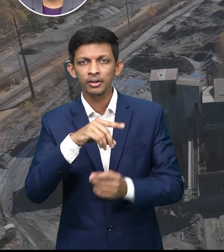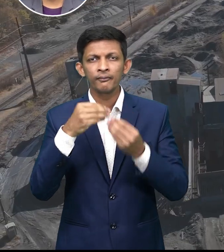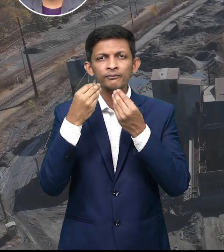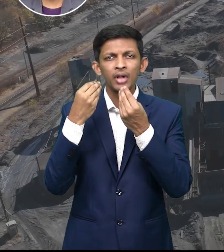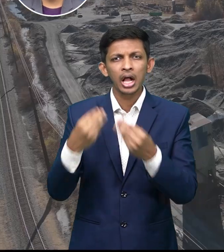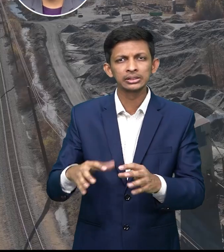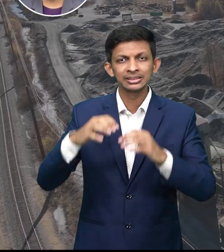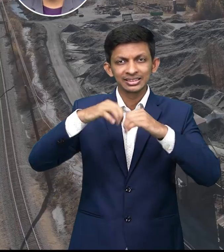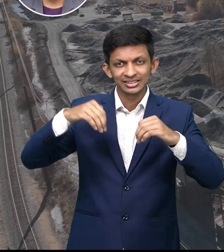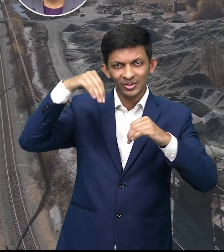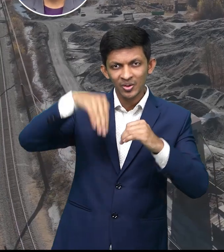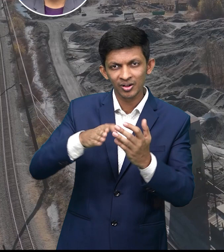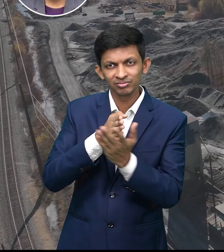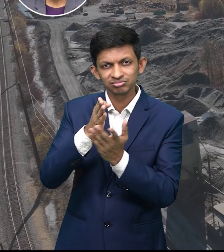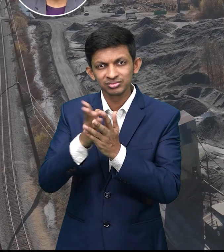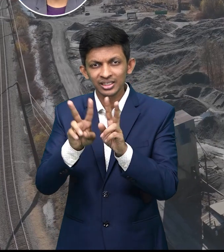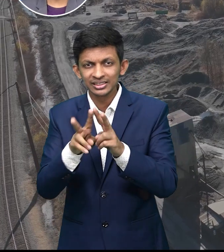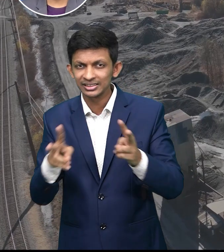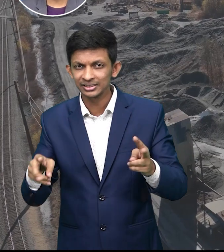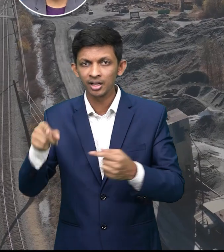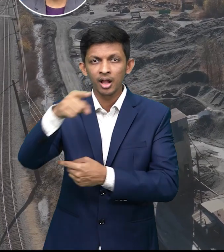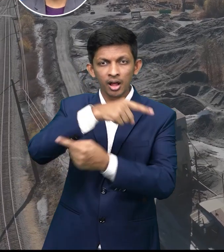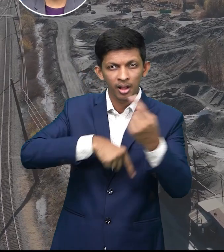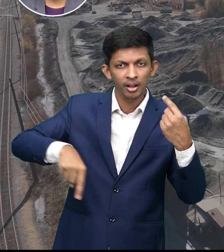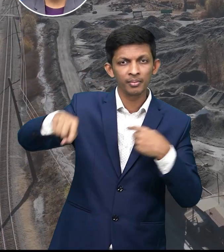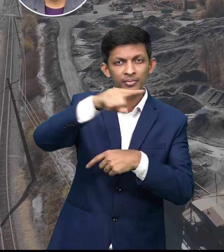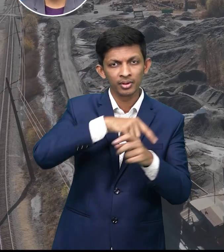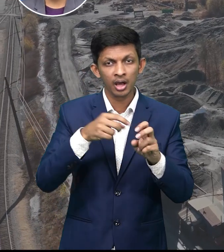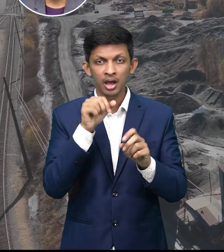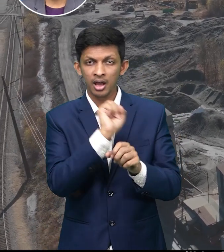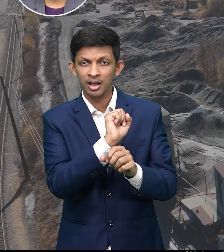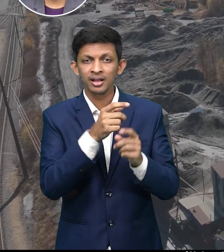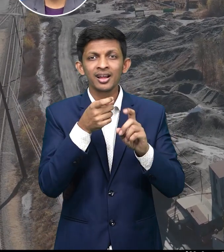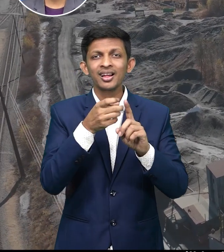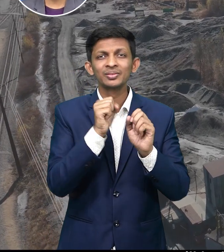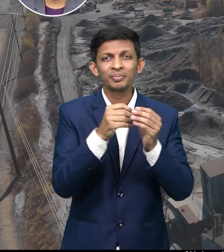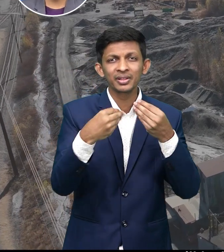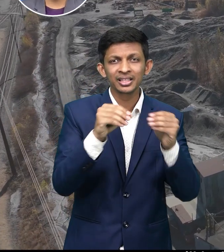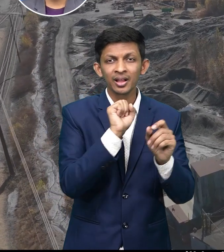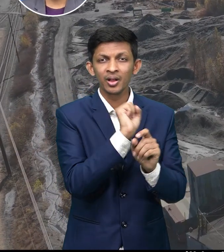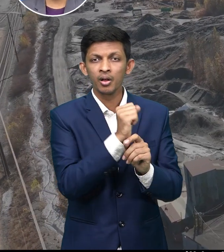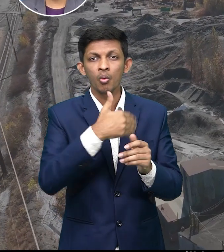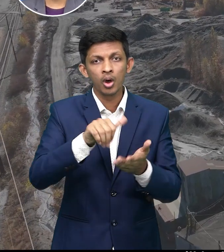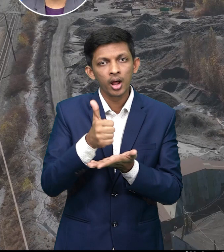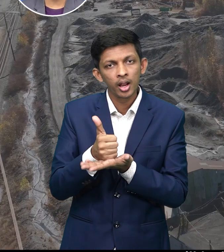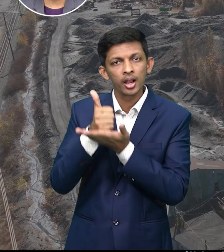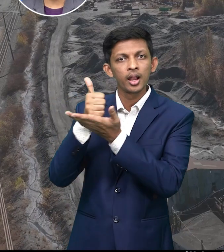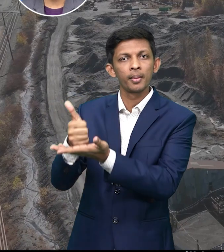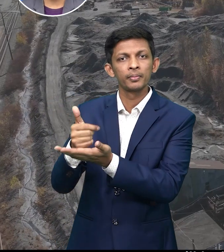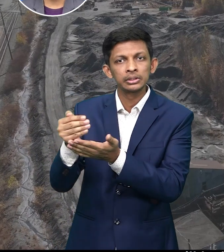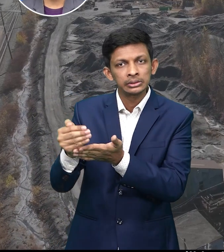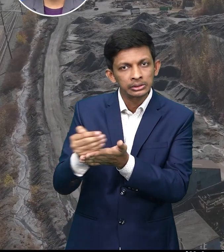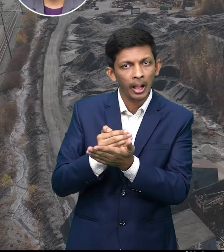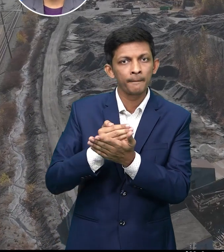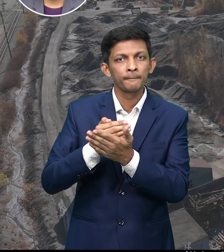Less wasteful mining methods and the recycling of materials will help conserve mineral